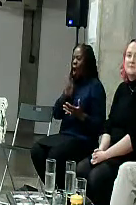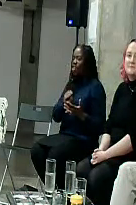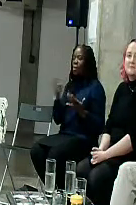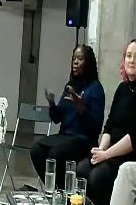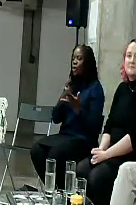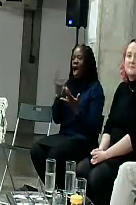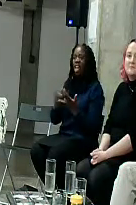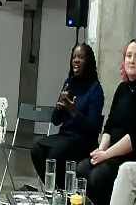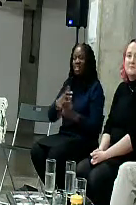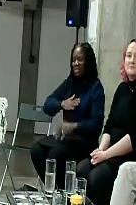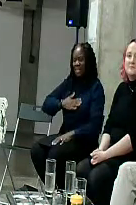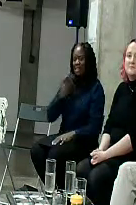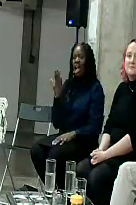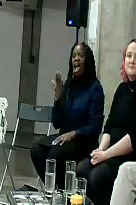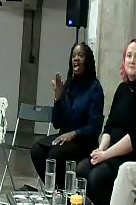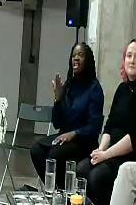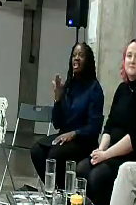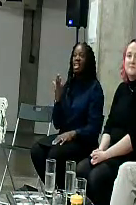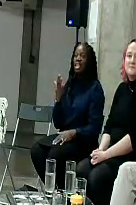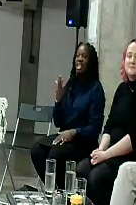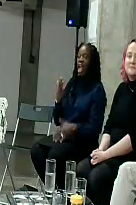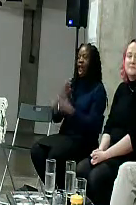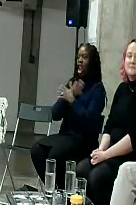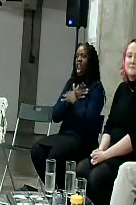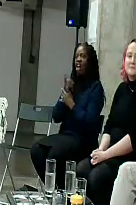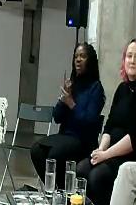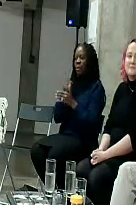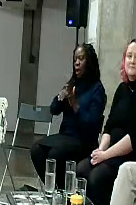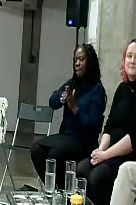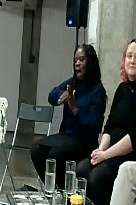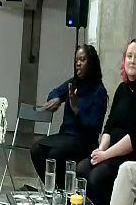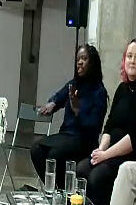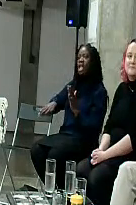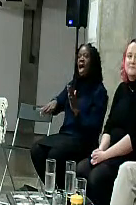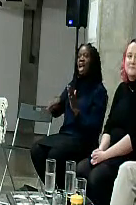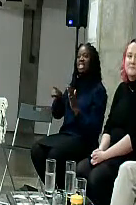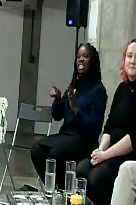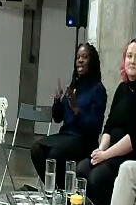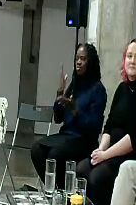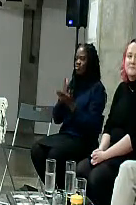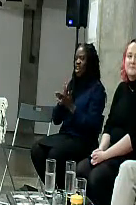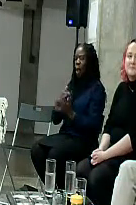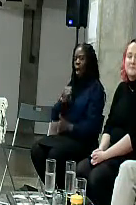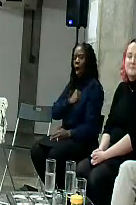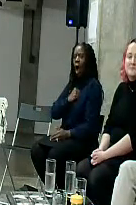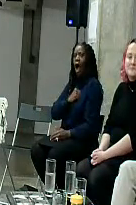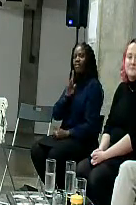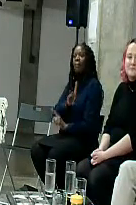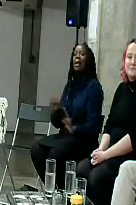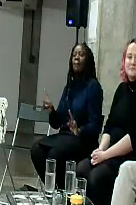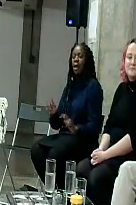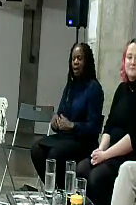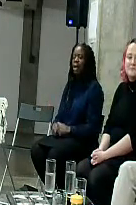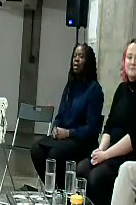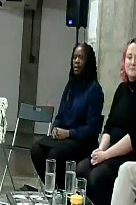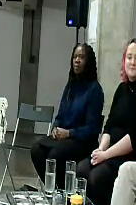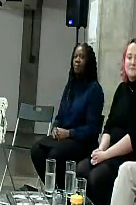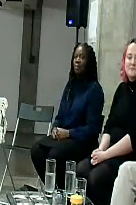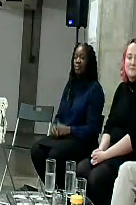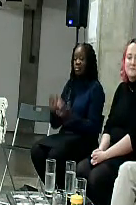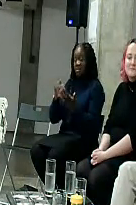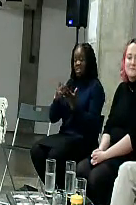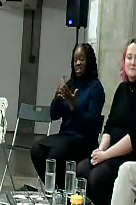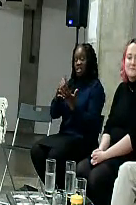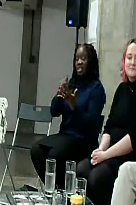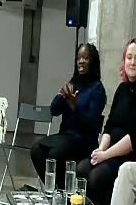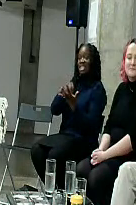other people. You know, he loved the marginalized. You know, he had a real heart for people. Anyway, Cheney